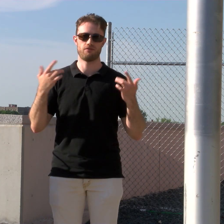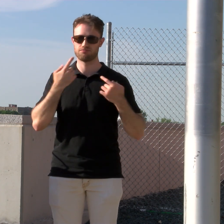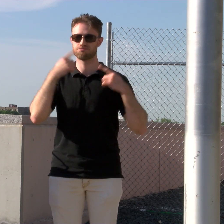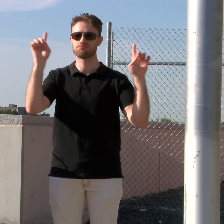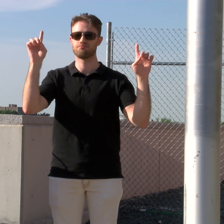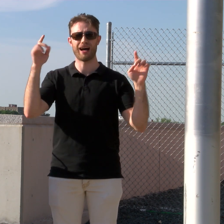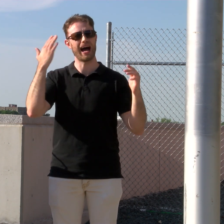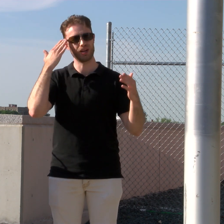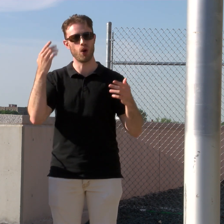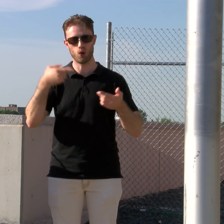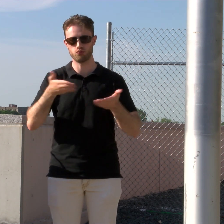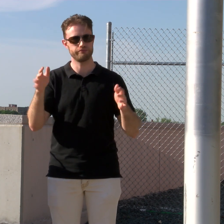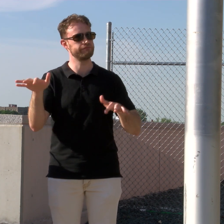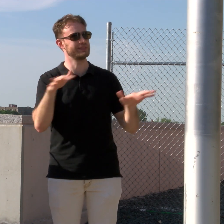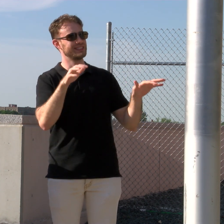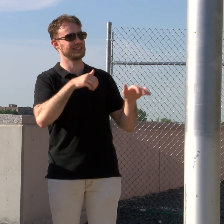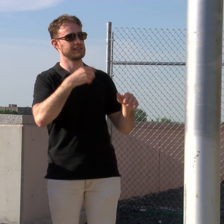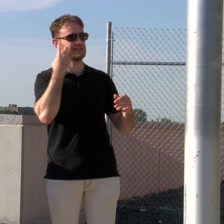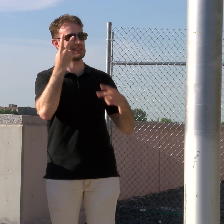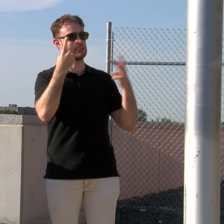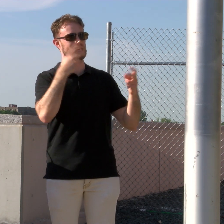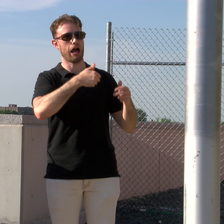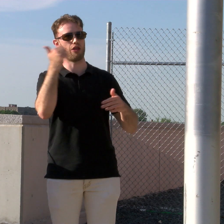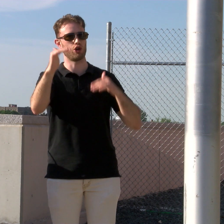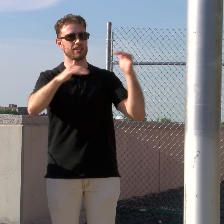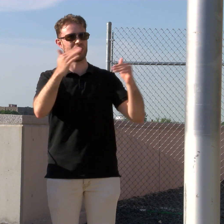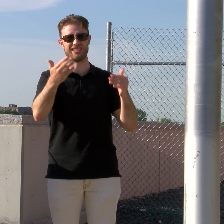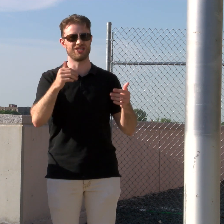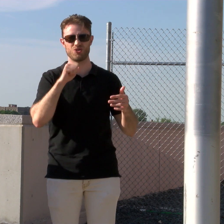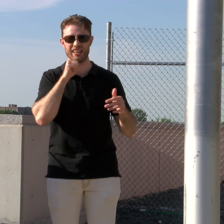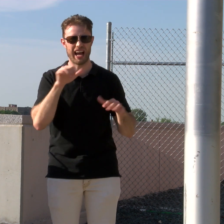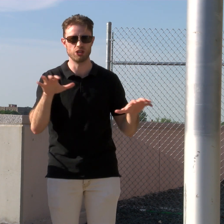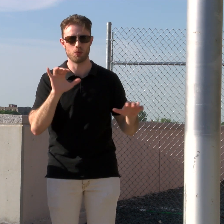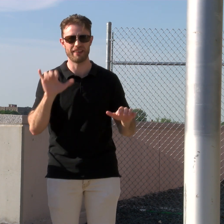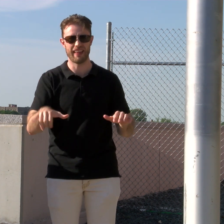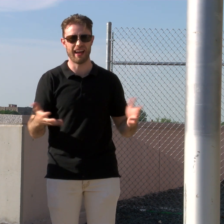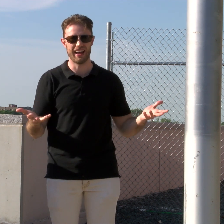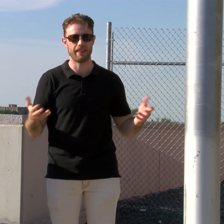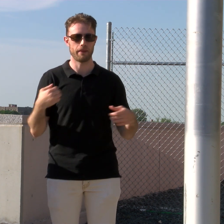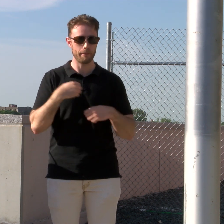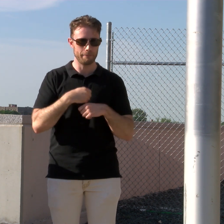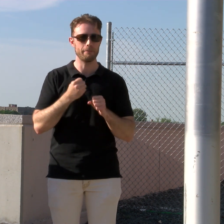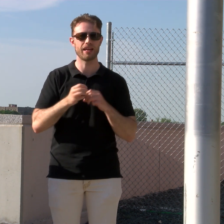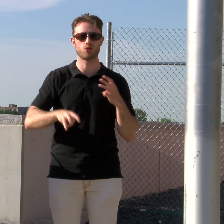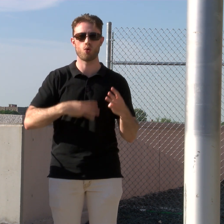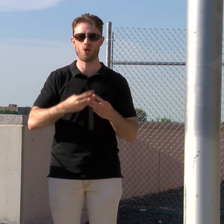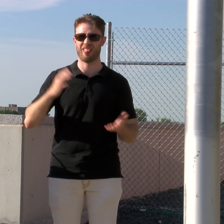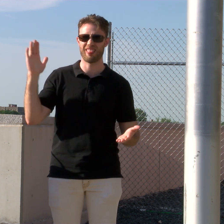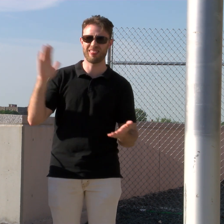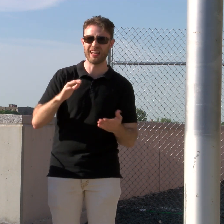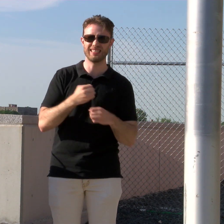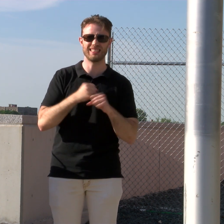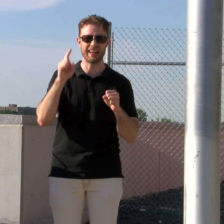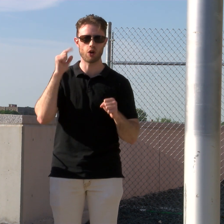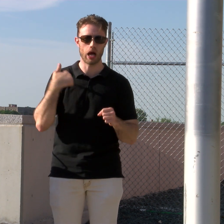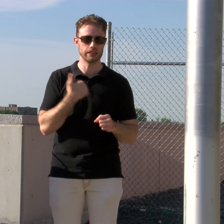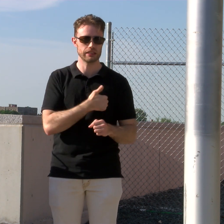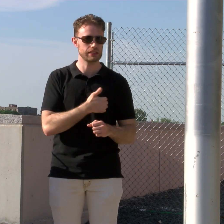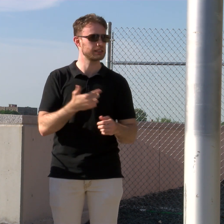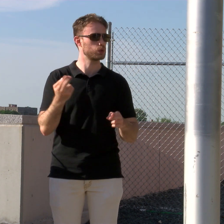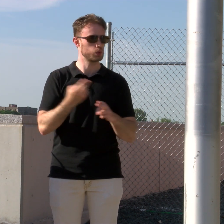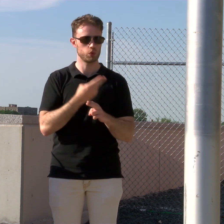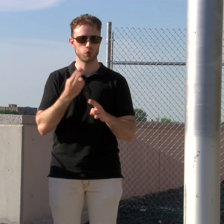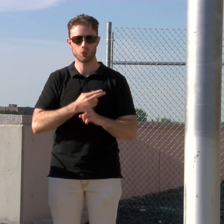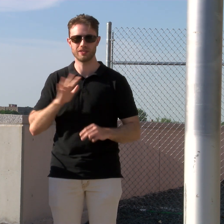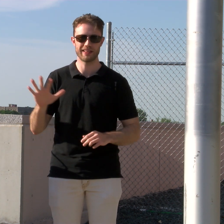other adults in the world who are not doing this, who actively make the world feel less safe for us, who use